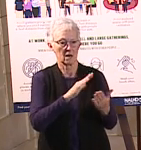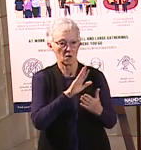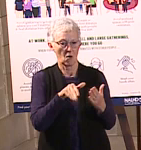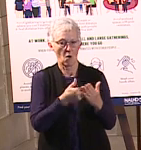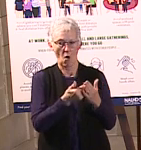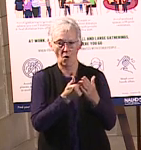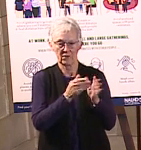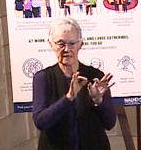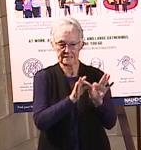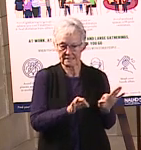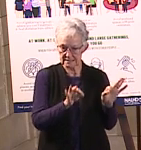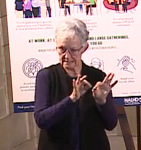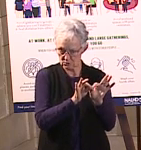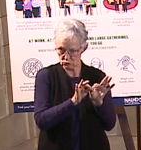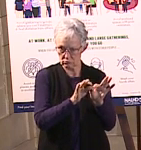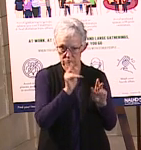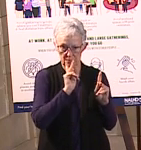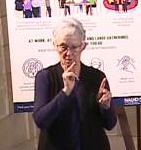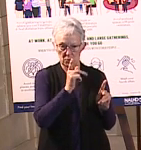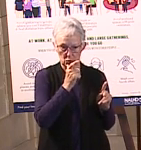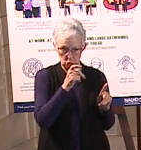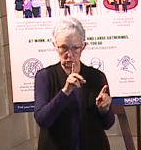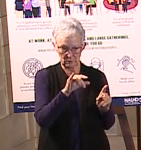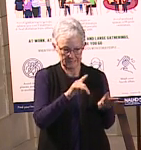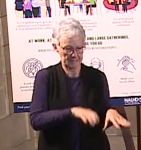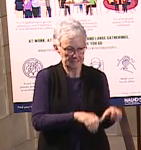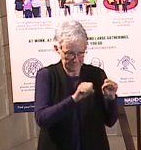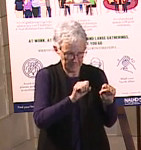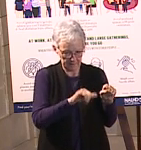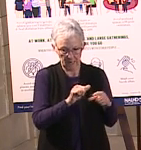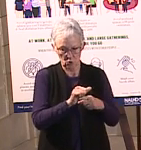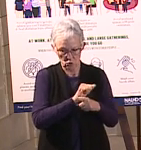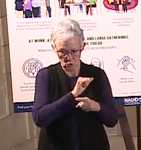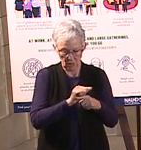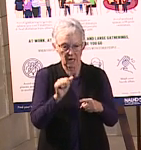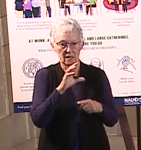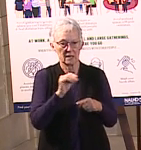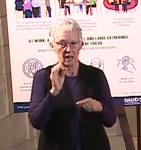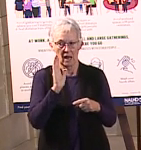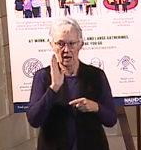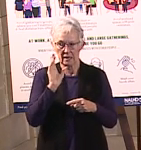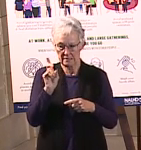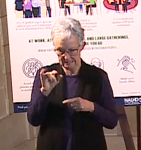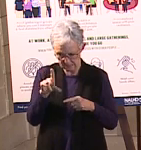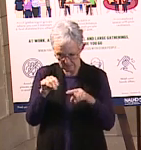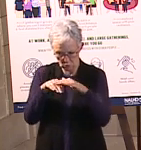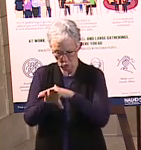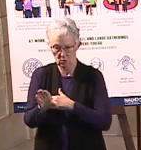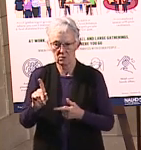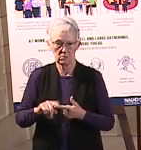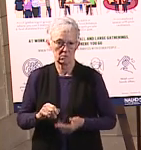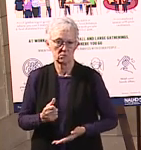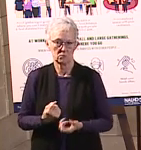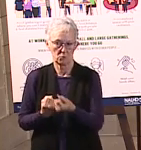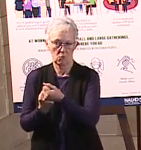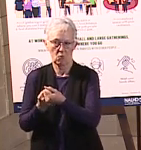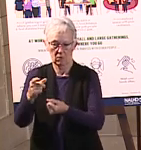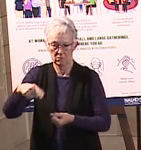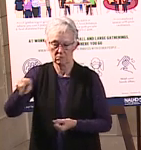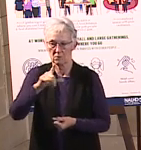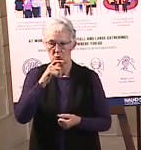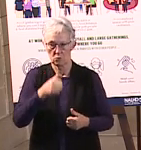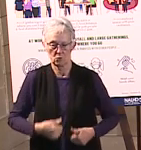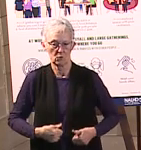this program for the significant contribution they will make to the well-being of the residents in those